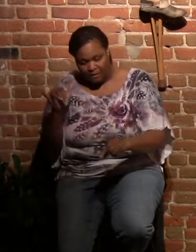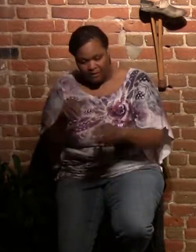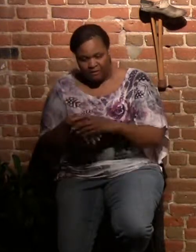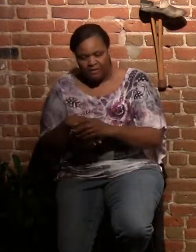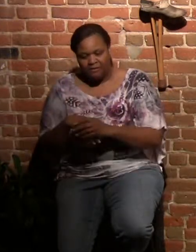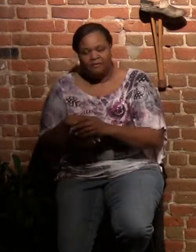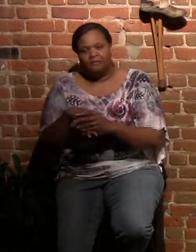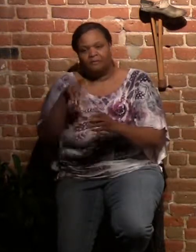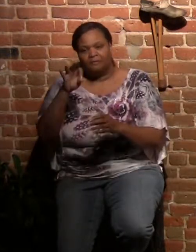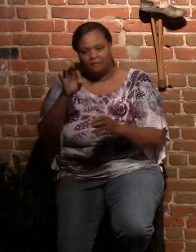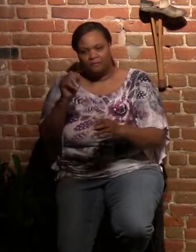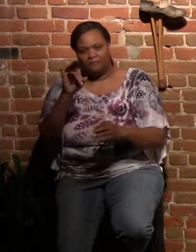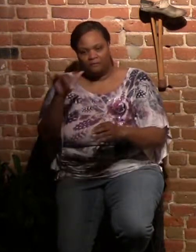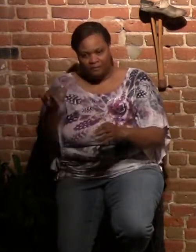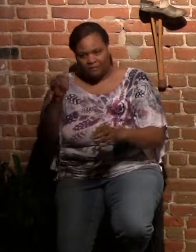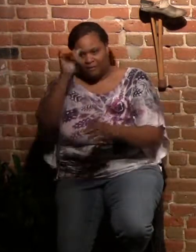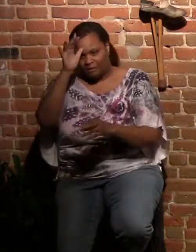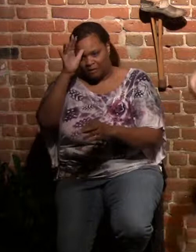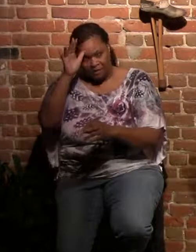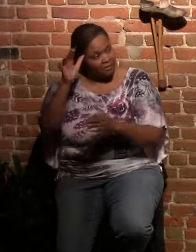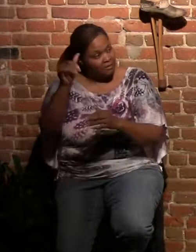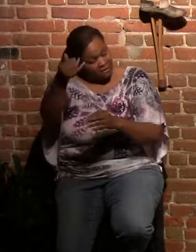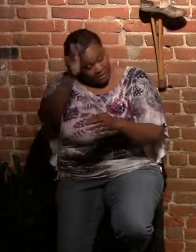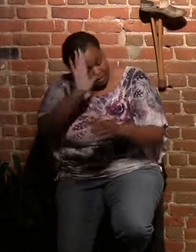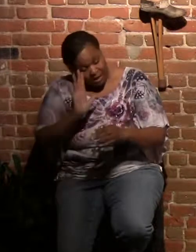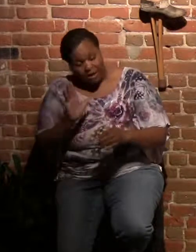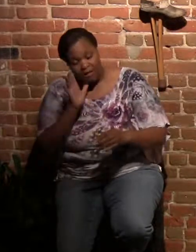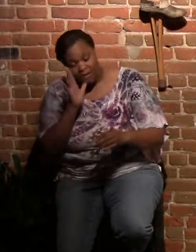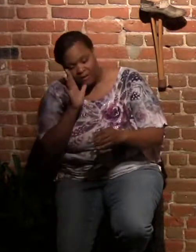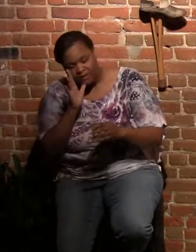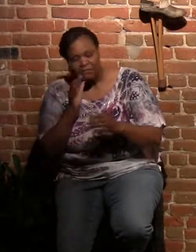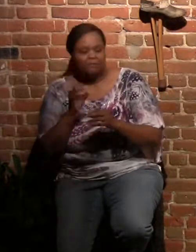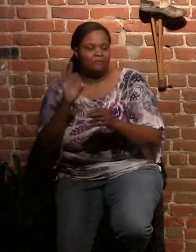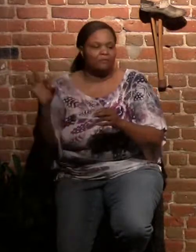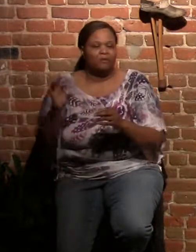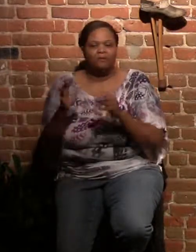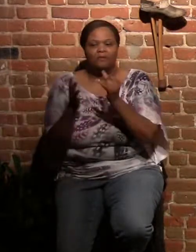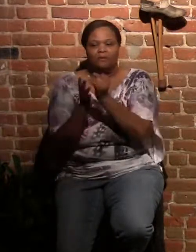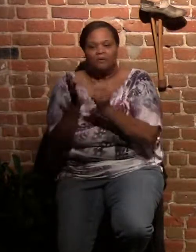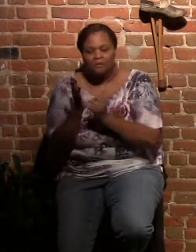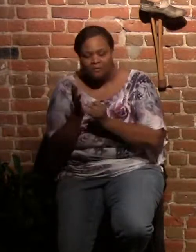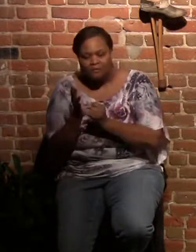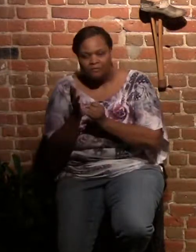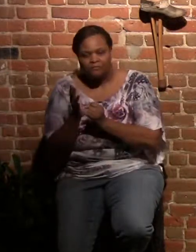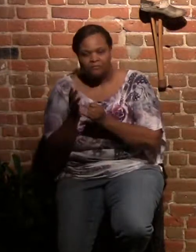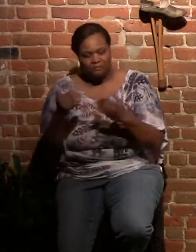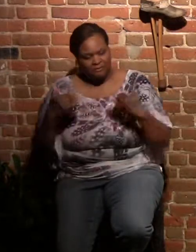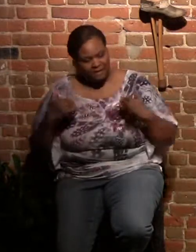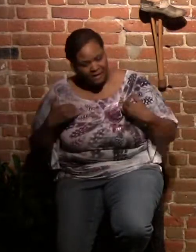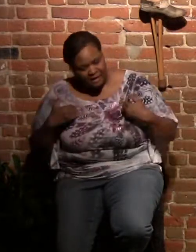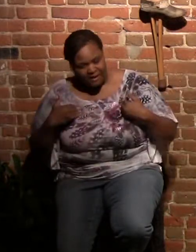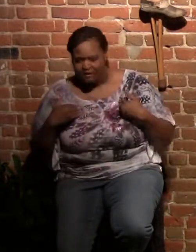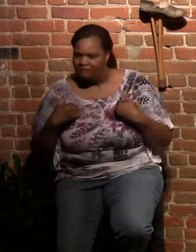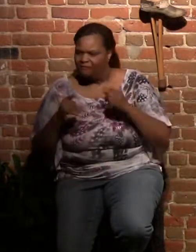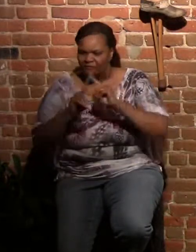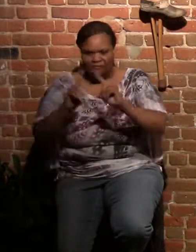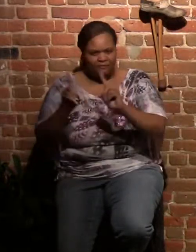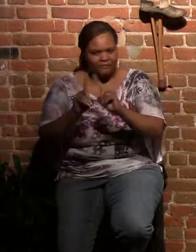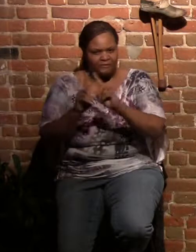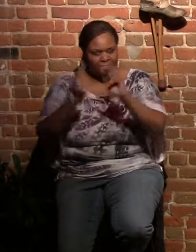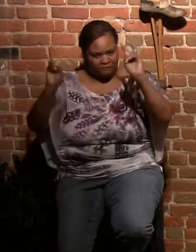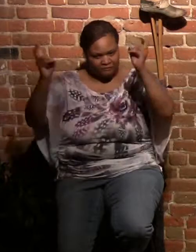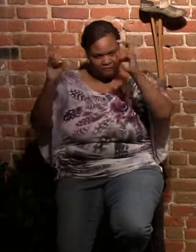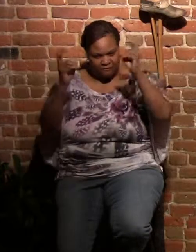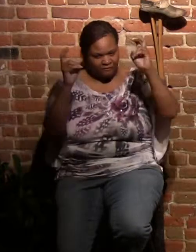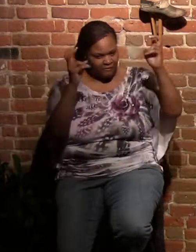curious choreographer of creativity. And we have these whimsical titles and this way of being playful in the community,